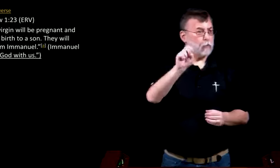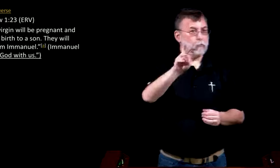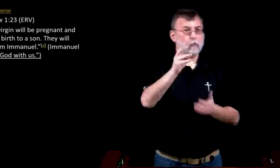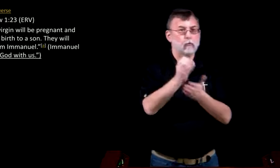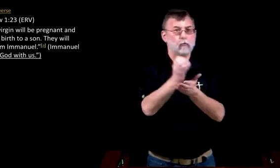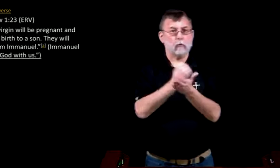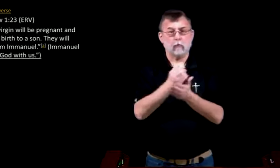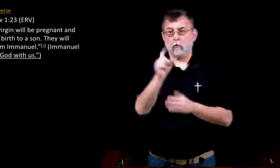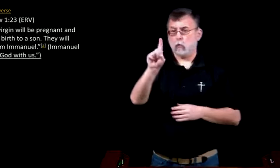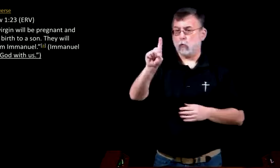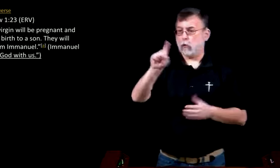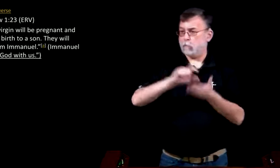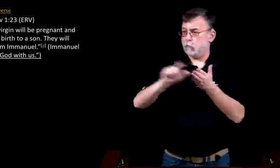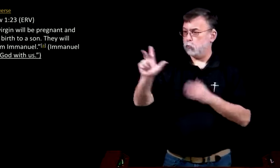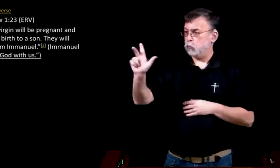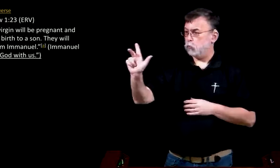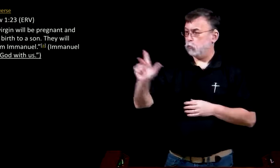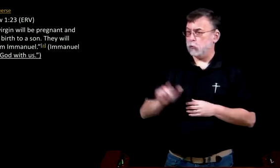So Matthew chapter 1 verse